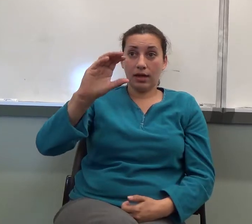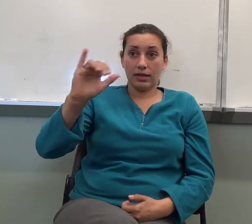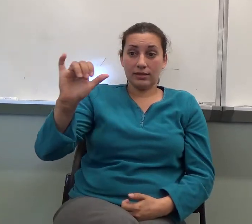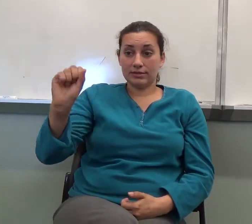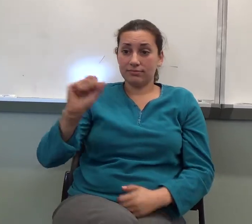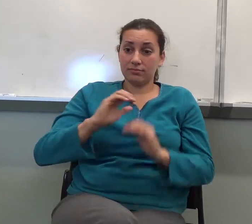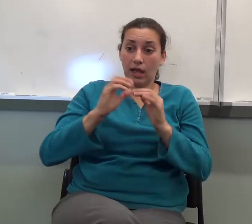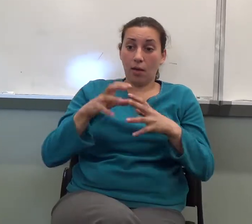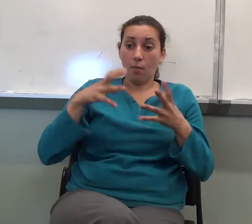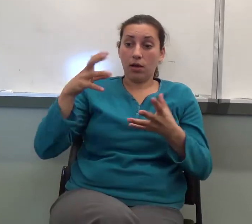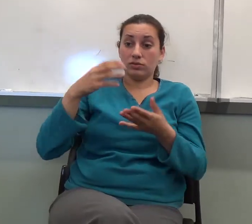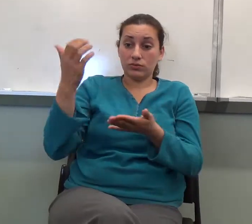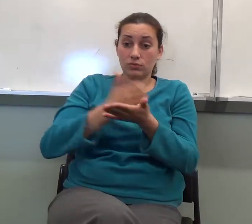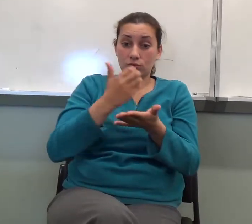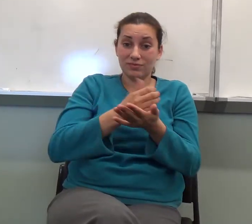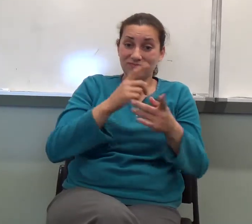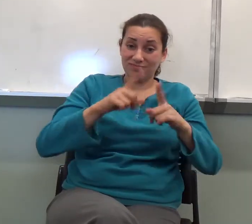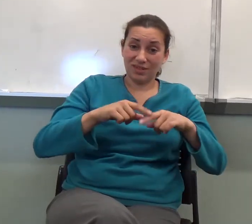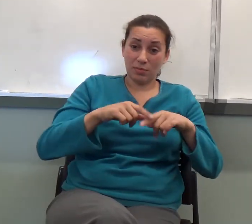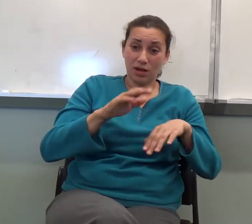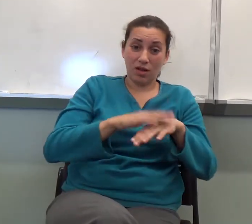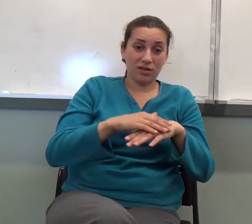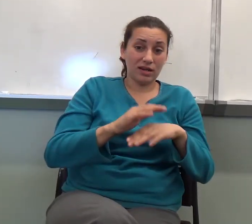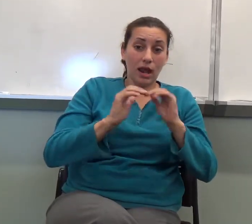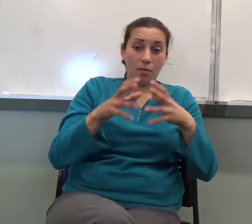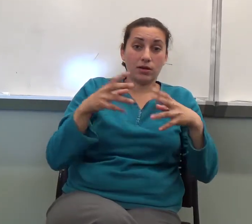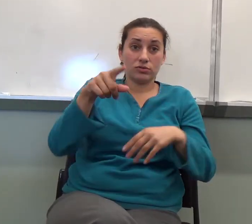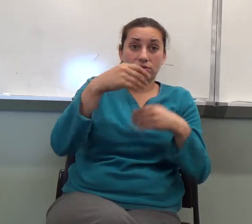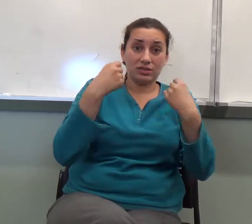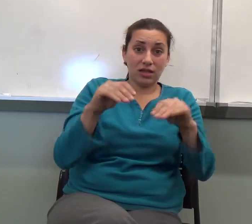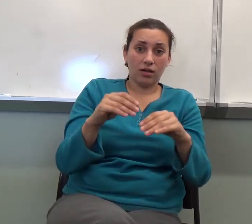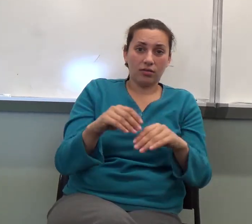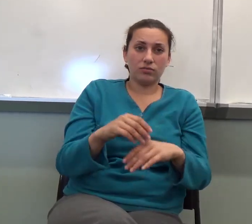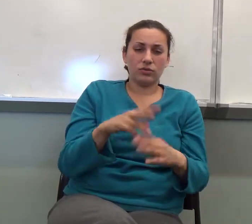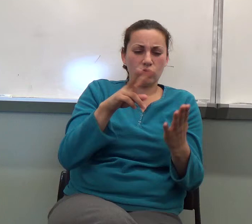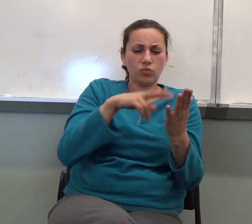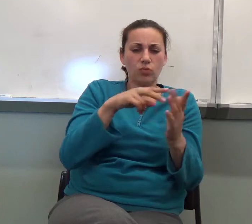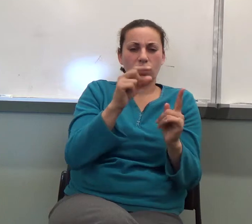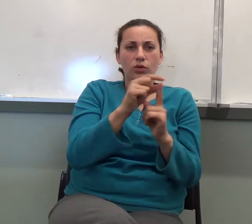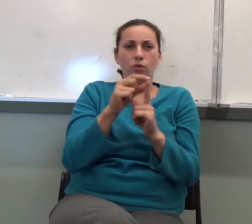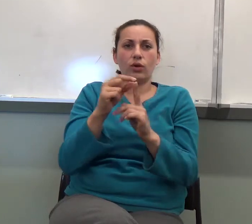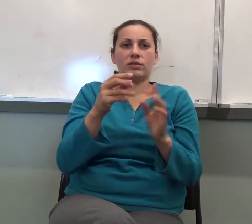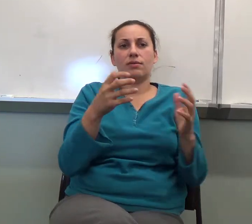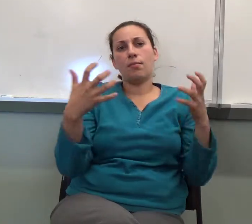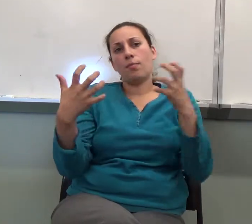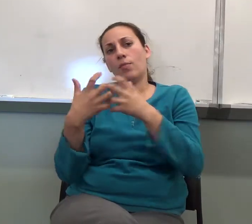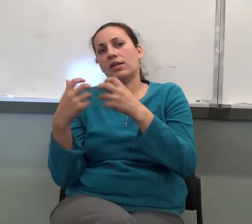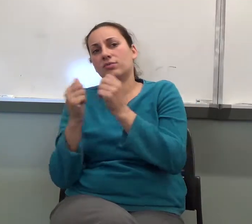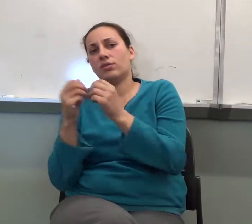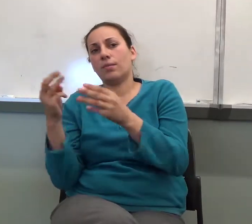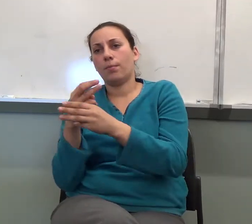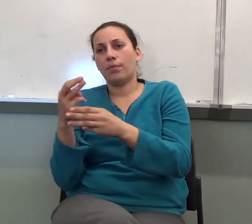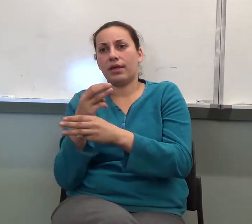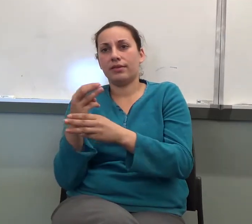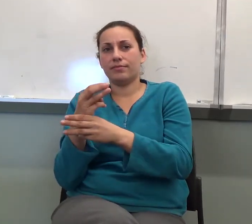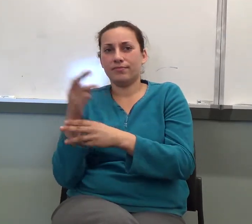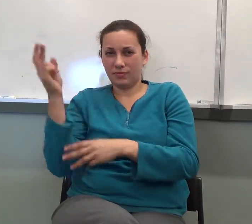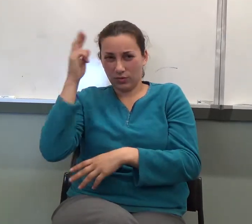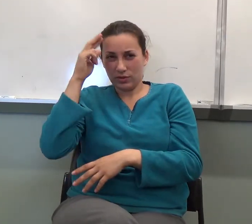on a commission kind of thing, you'll be able to read their words and relate it to the math. That's the only reason why they put that stuff in there.